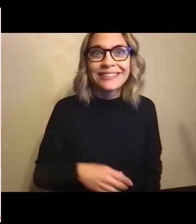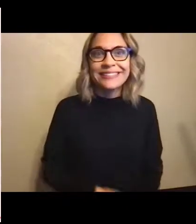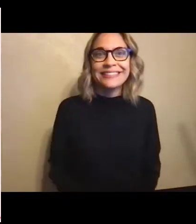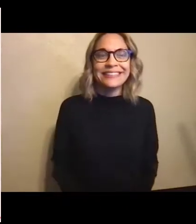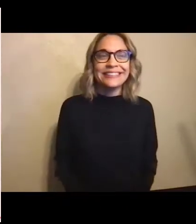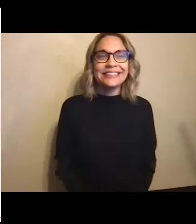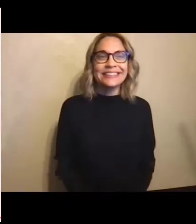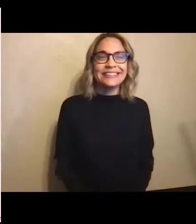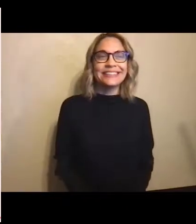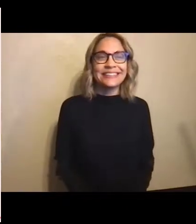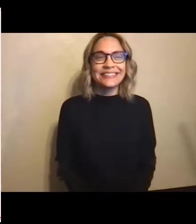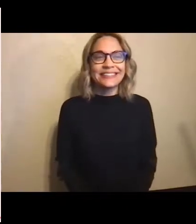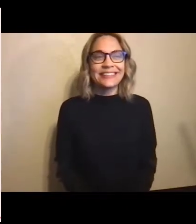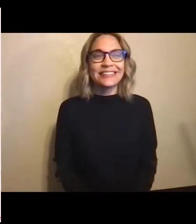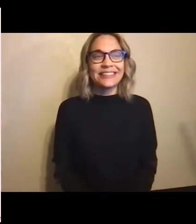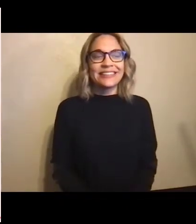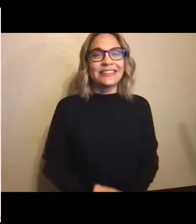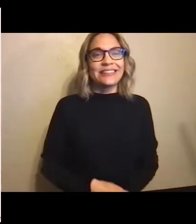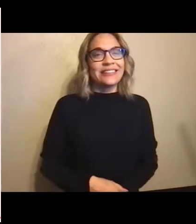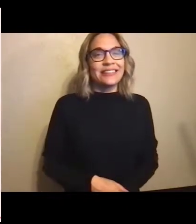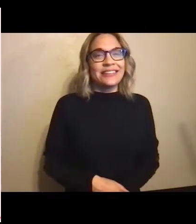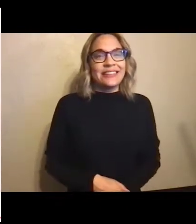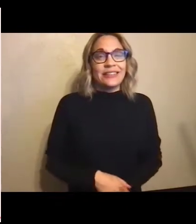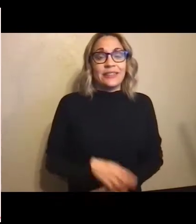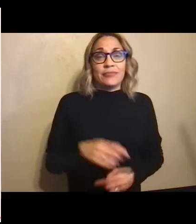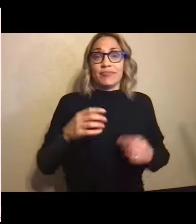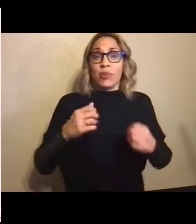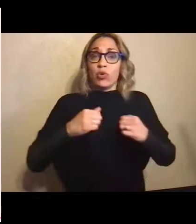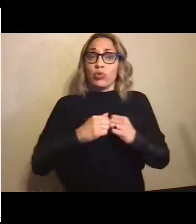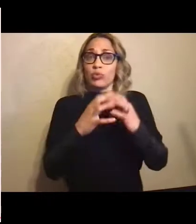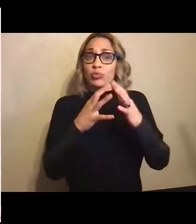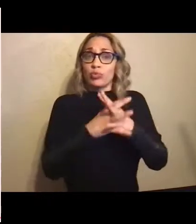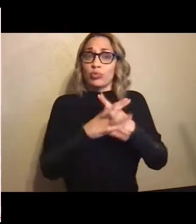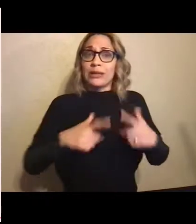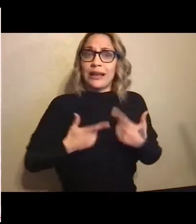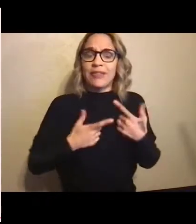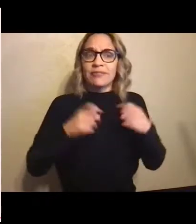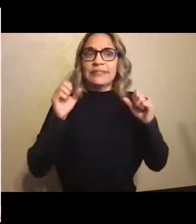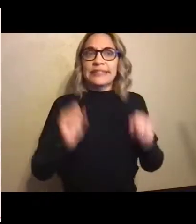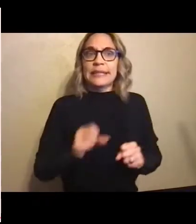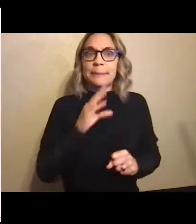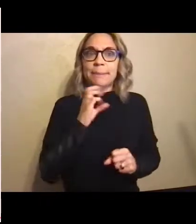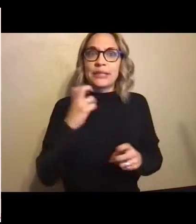Secondly, saying no is so important. I already mentioned it, right? We have to say no.